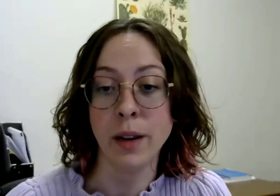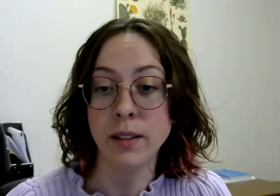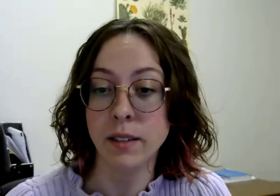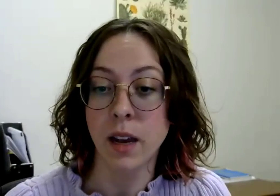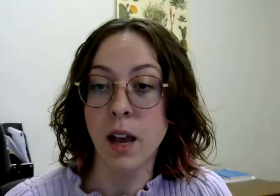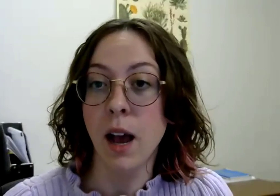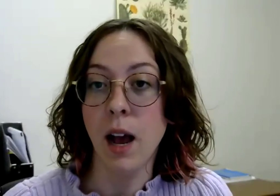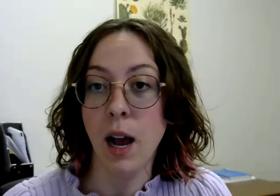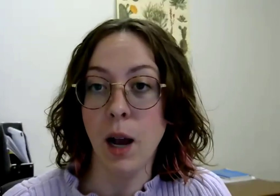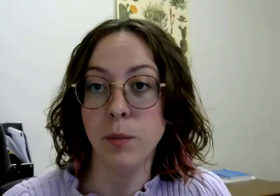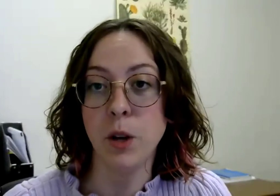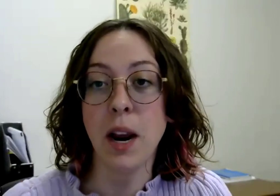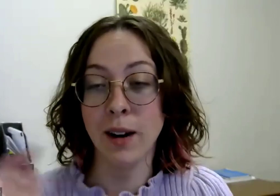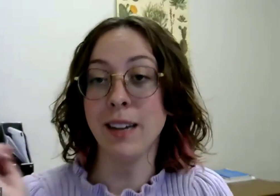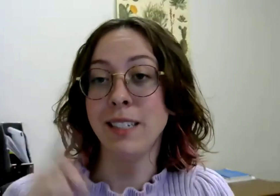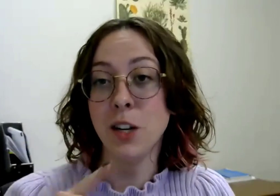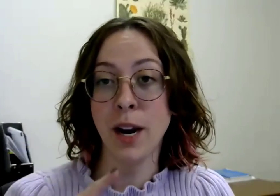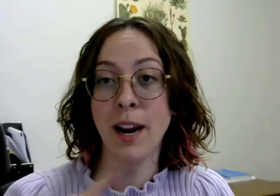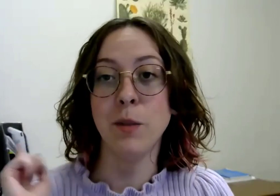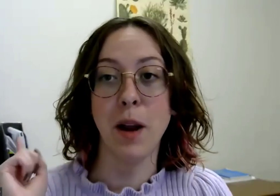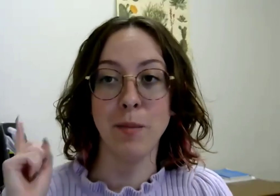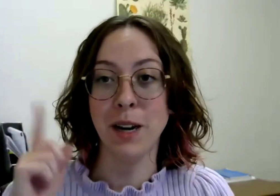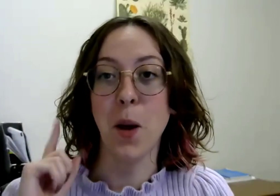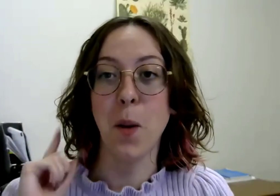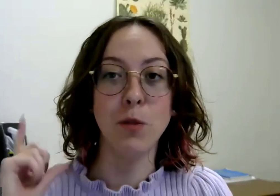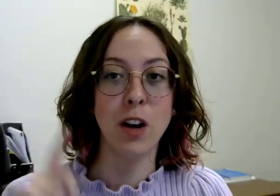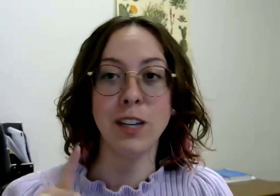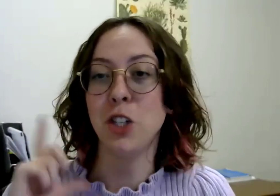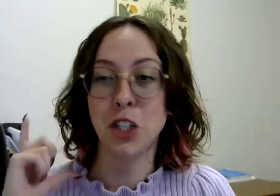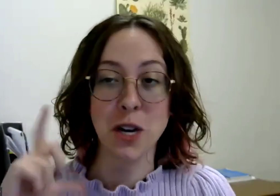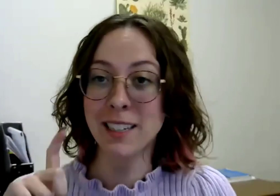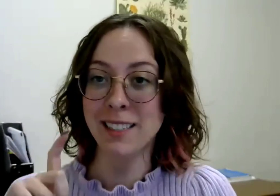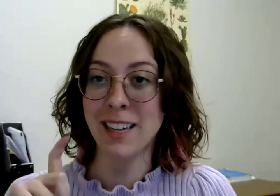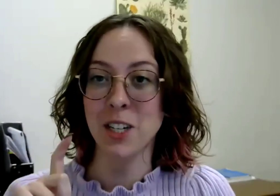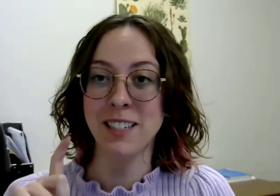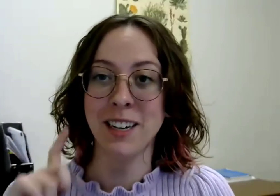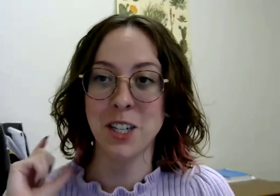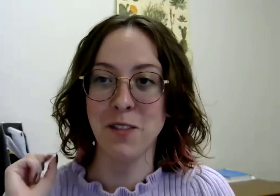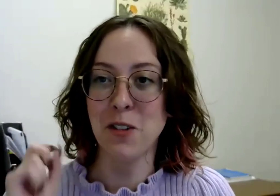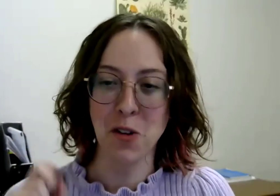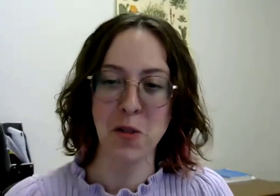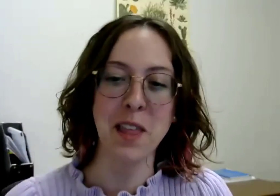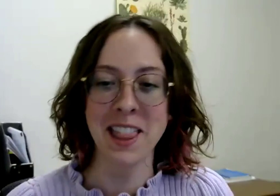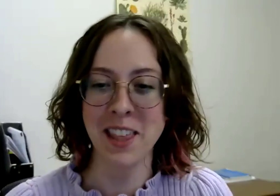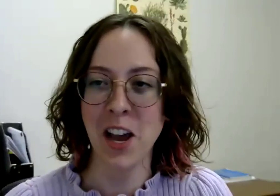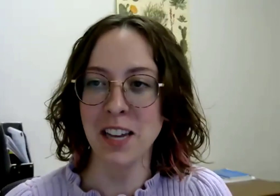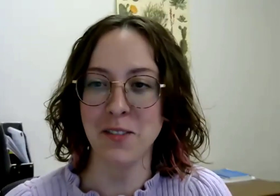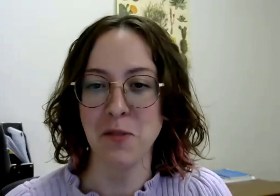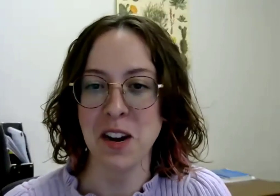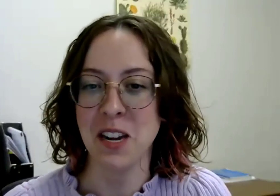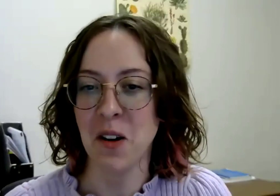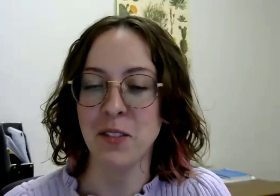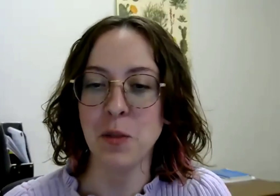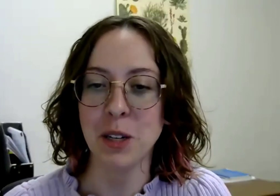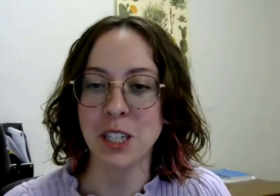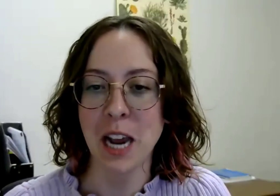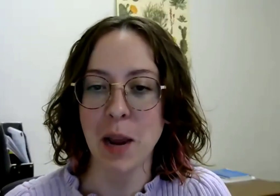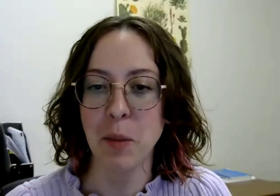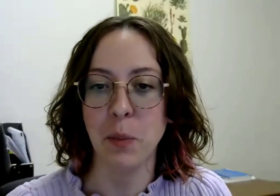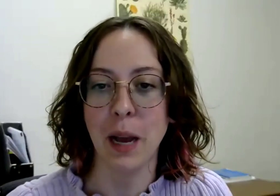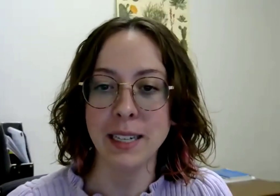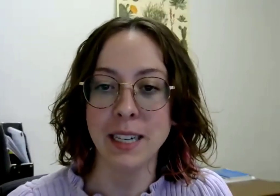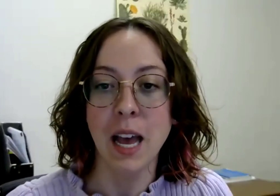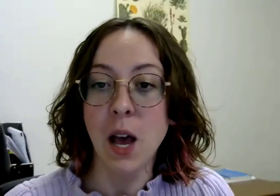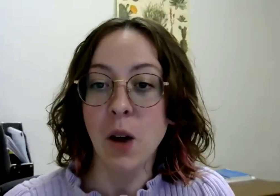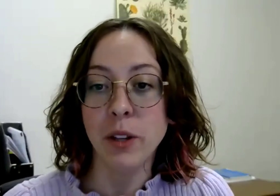a hindrance. So Eric, I see your hand, but I'm gonna move on to just our next section. If you can hold that thought, we don't have too much